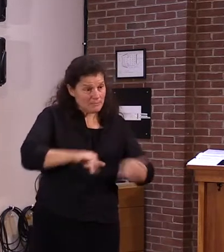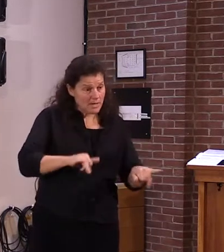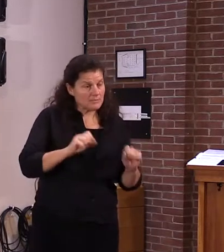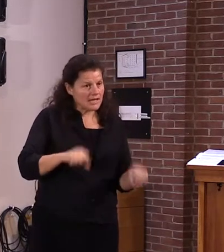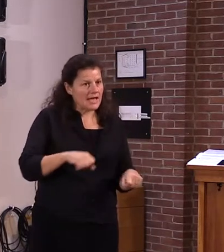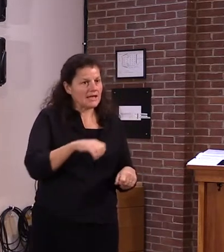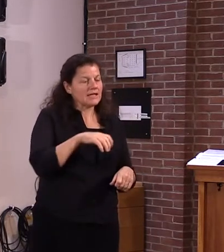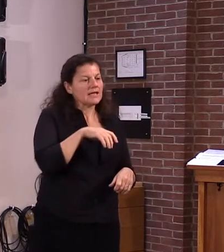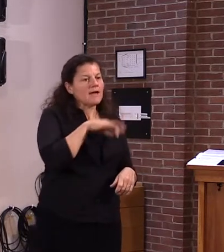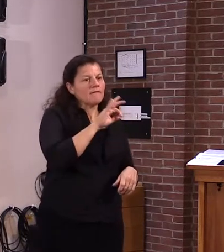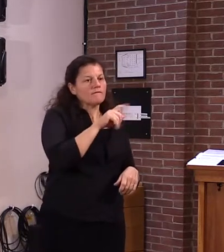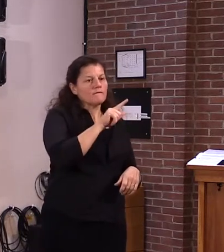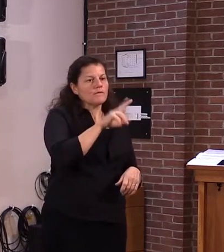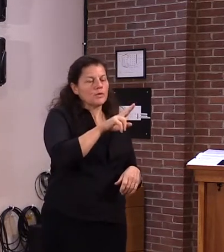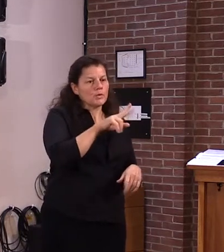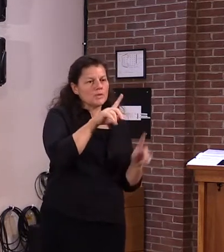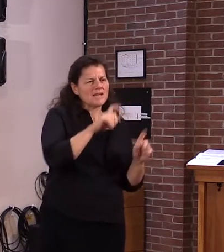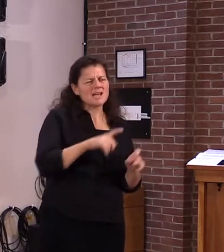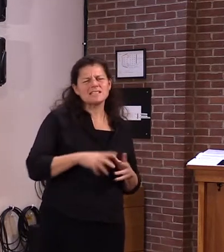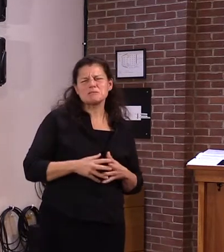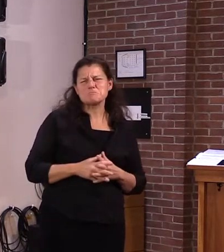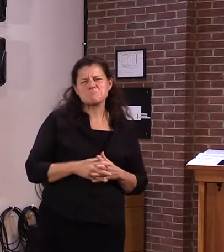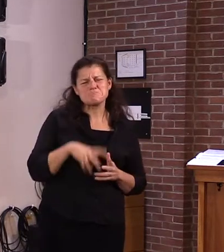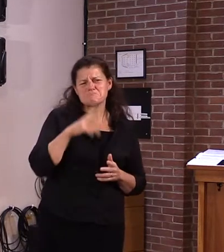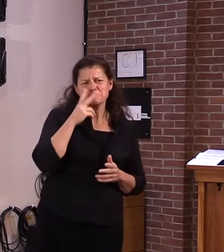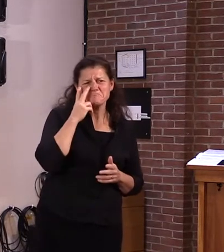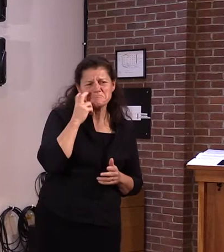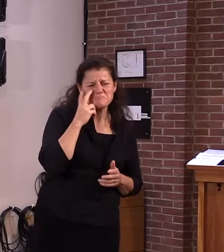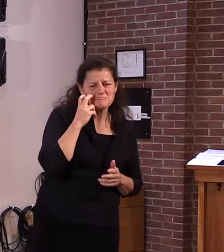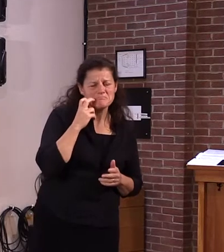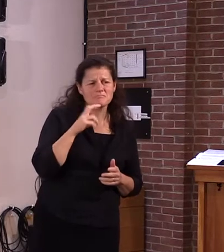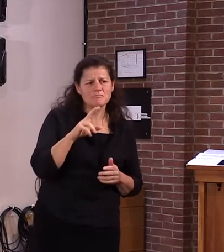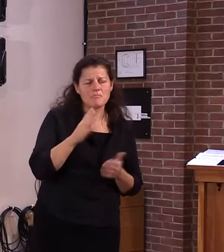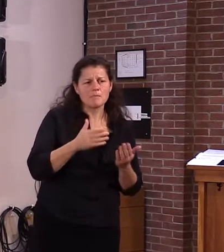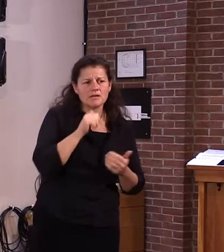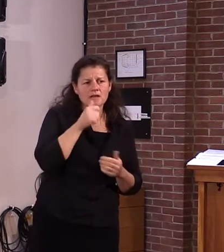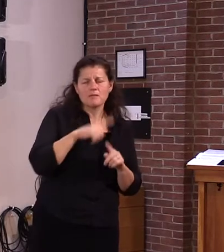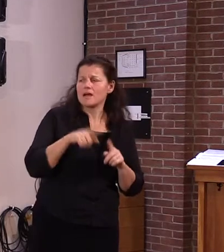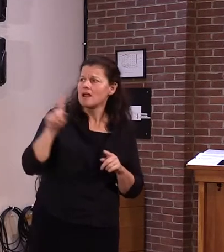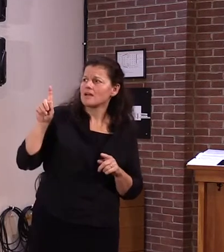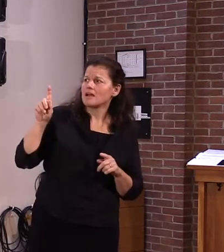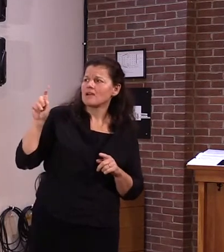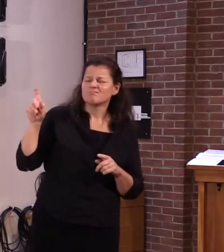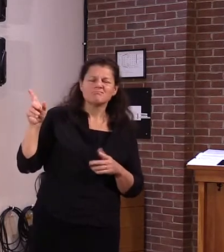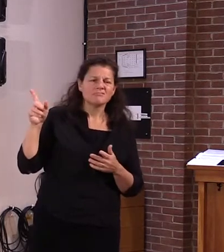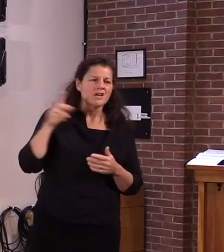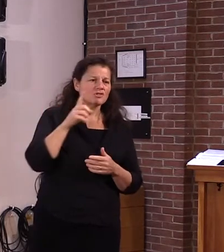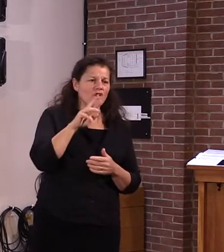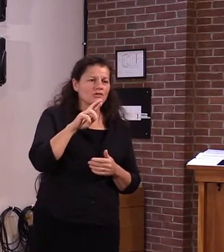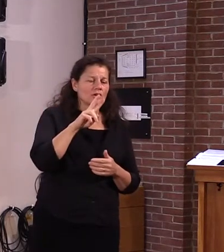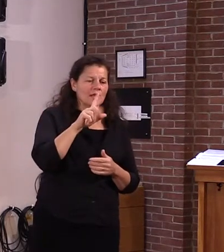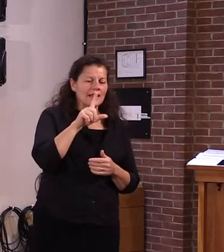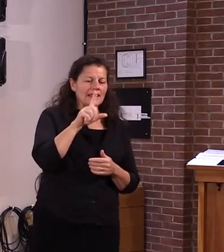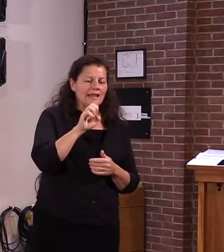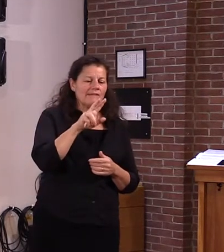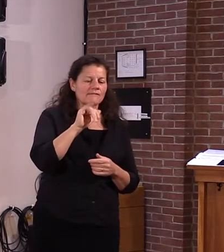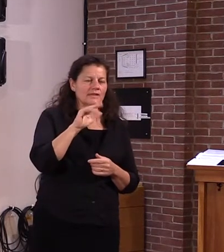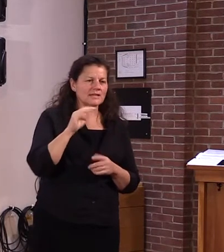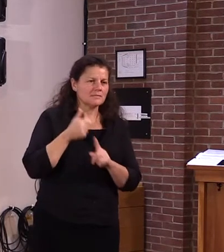Probably not. I'll let Dr. Levine talk about where flu vaccinations are